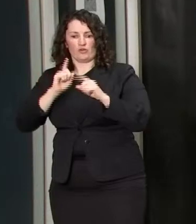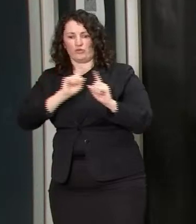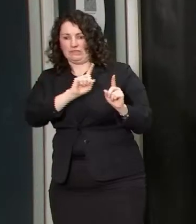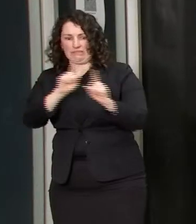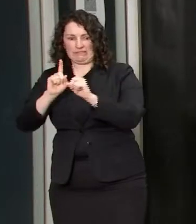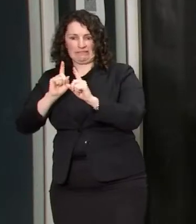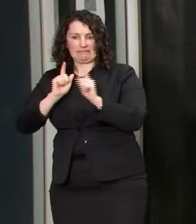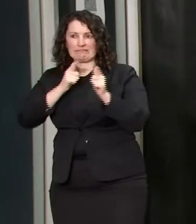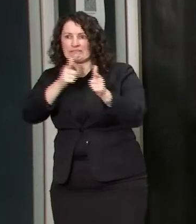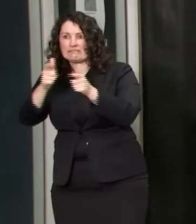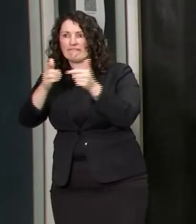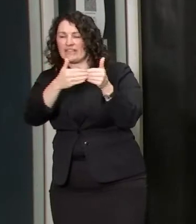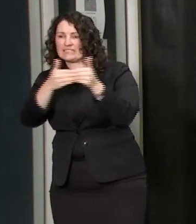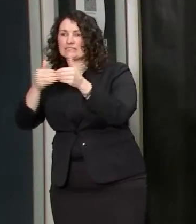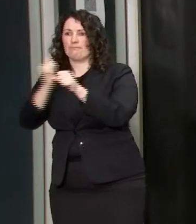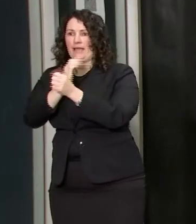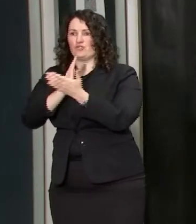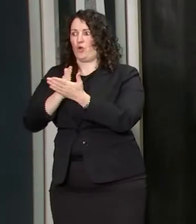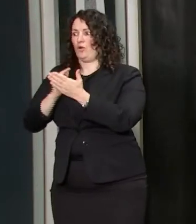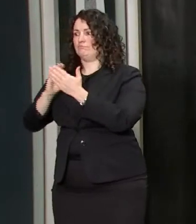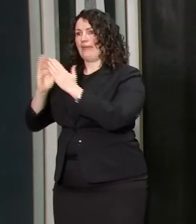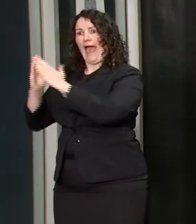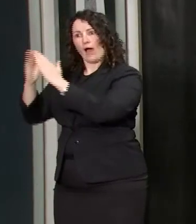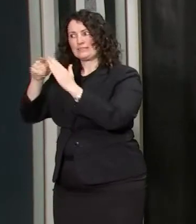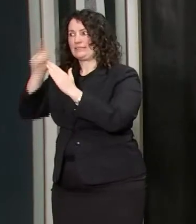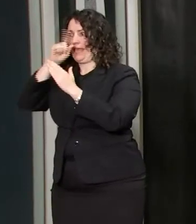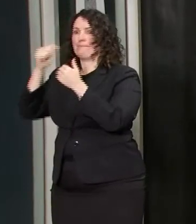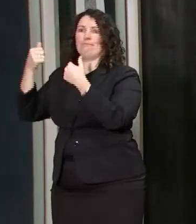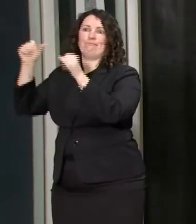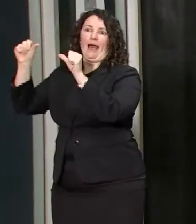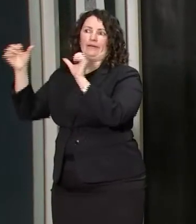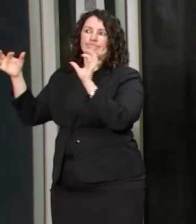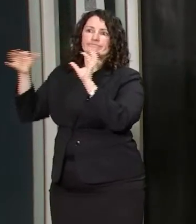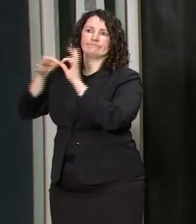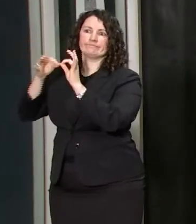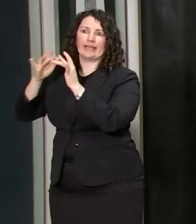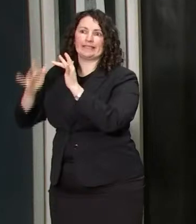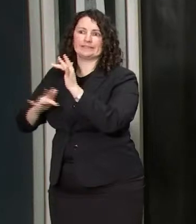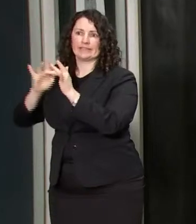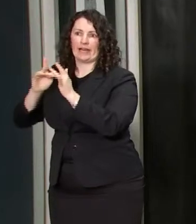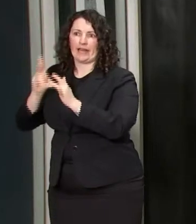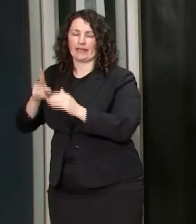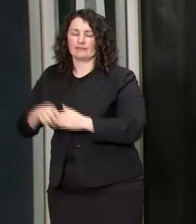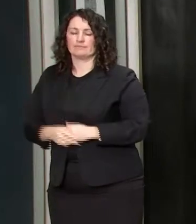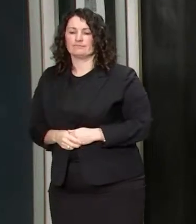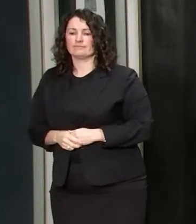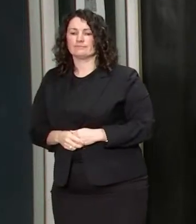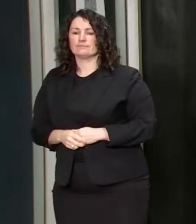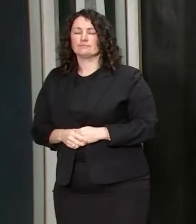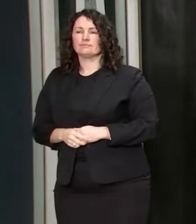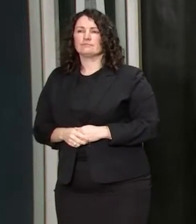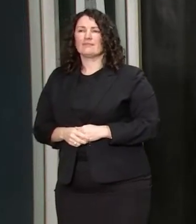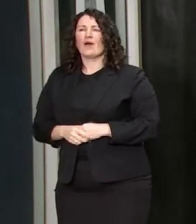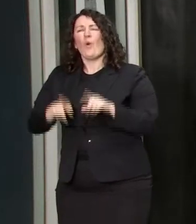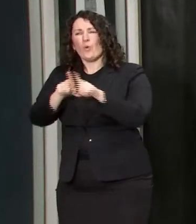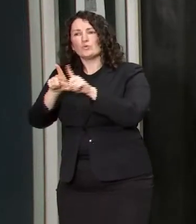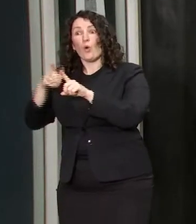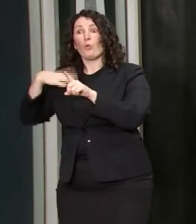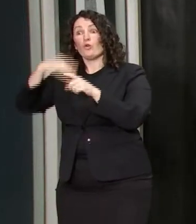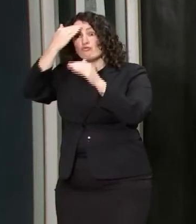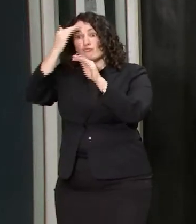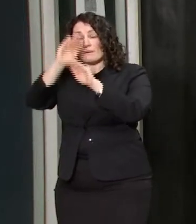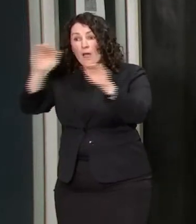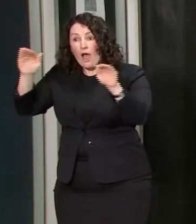quickly as possible. And finally, just a reminder that regardless of the COVID restrictions, if you do find yourself presented